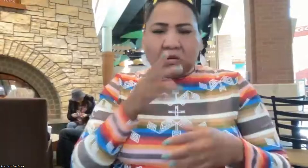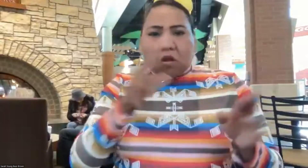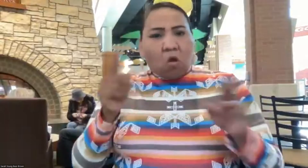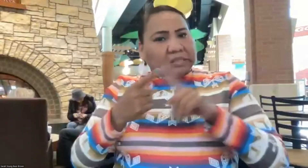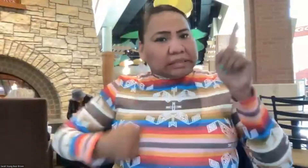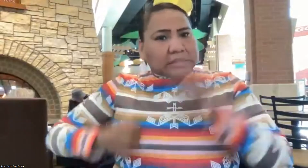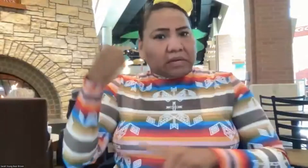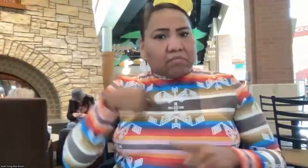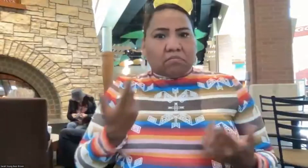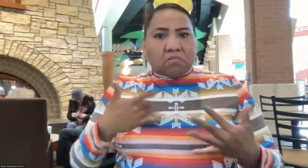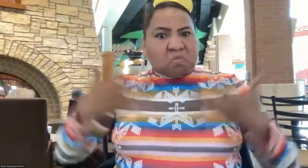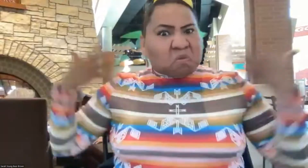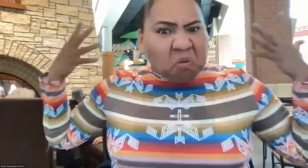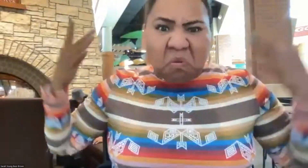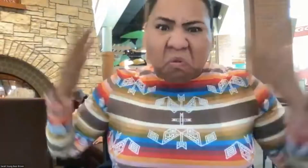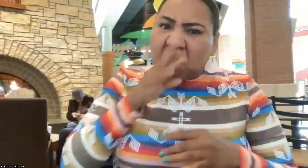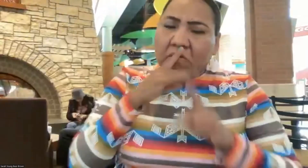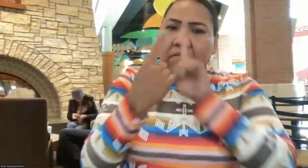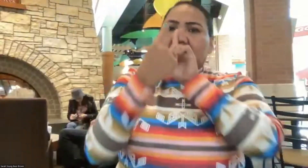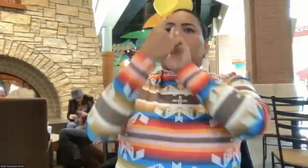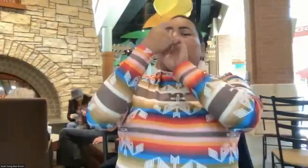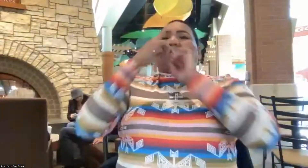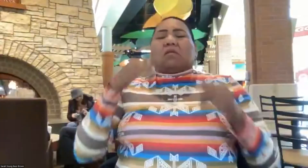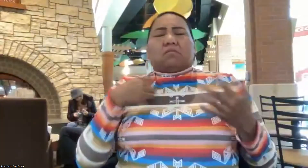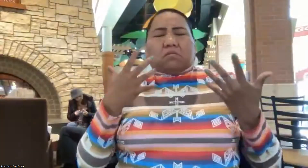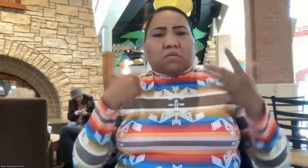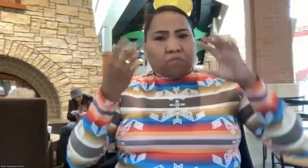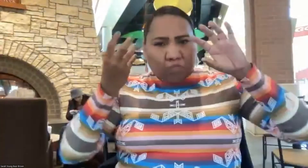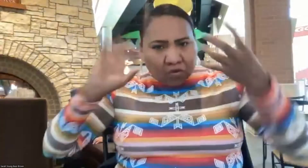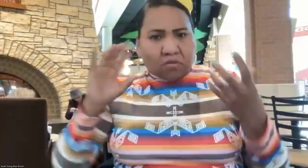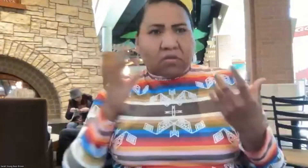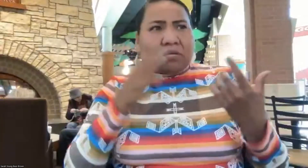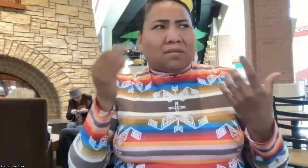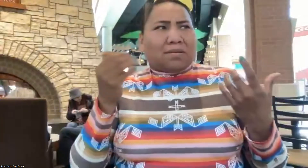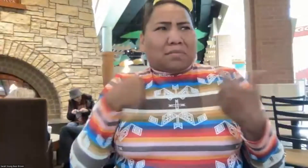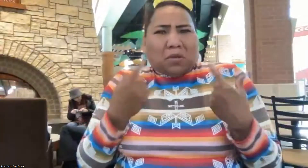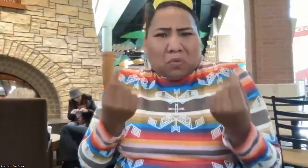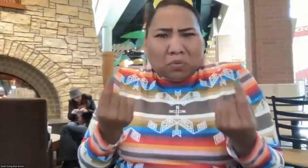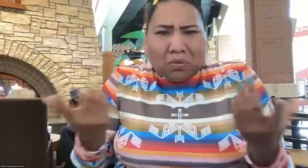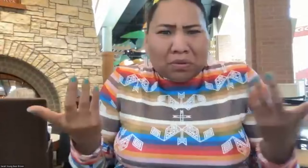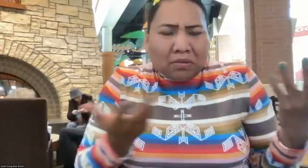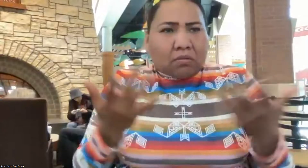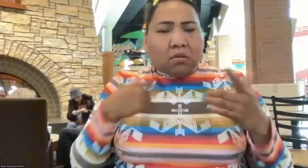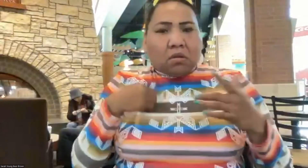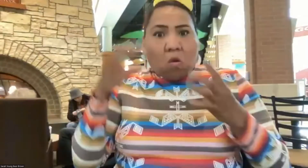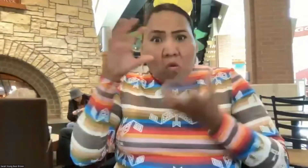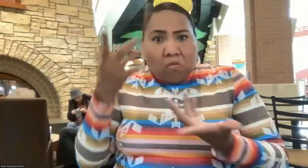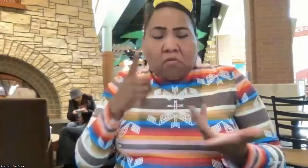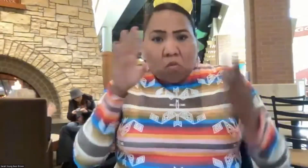person. He nearly hit me. He became really aggressive and got in my face, but I couldn't understand. And I